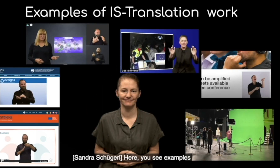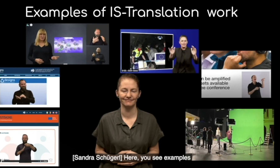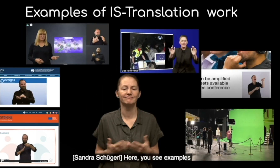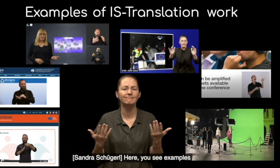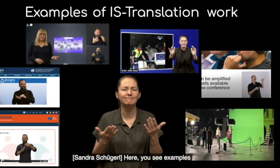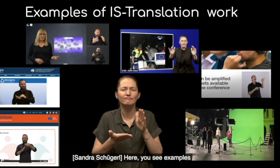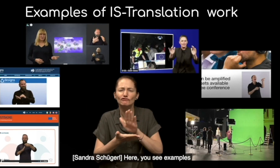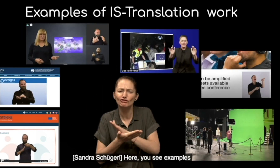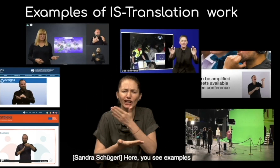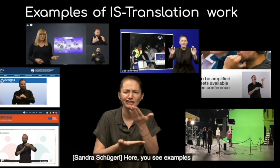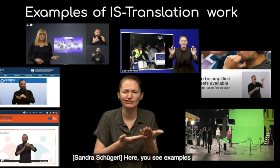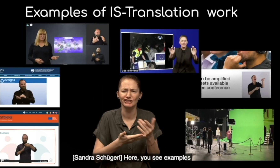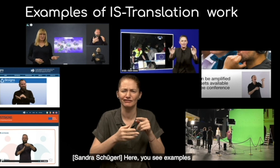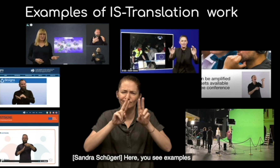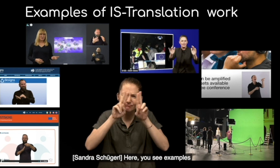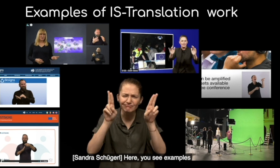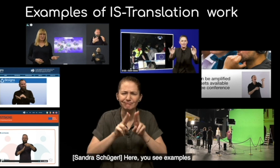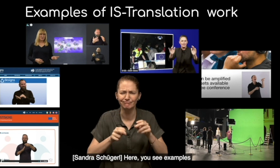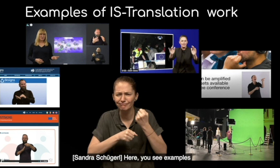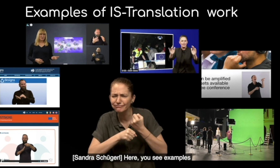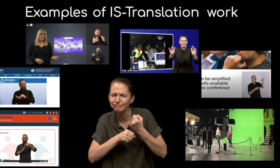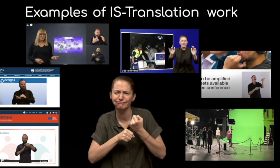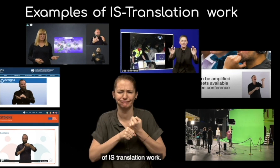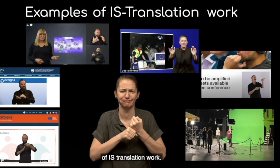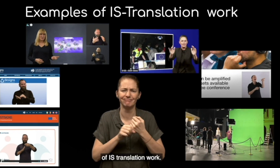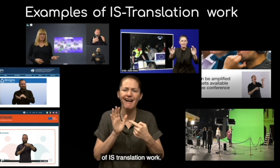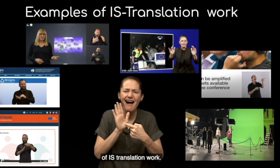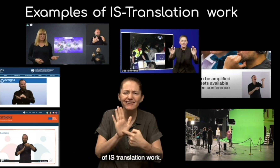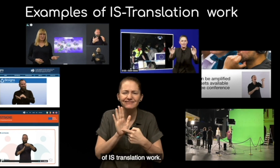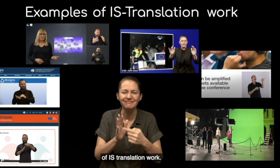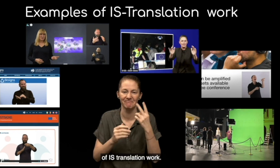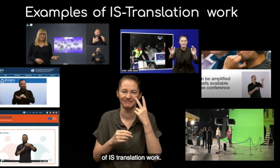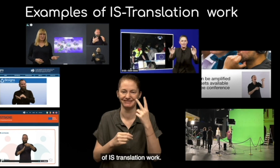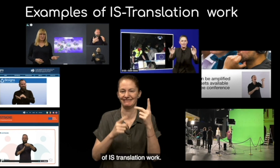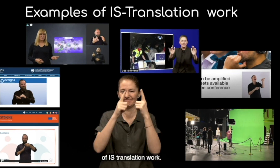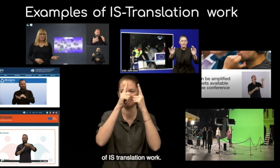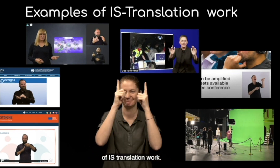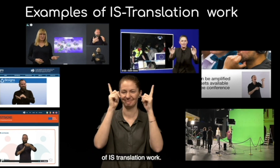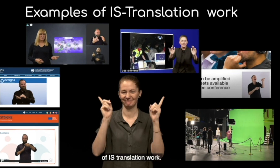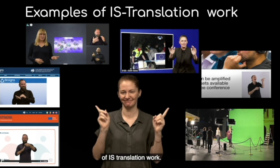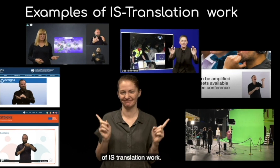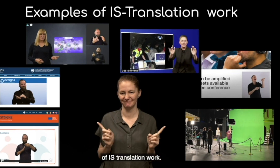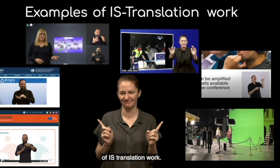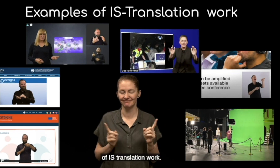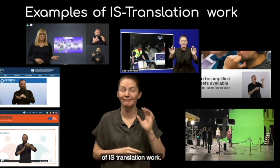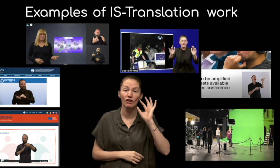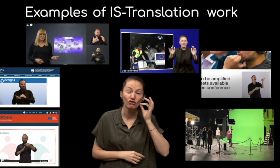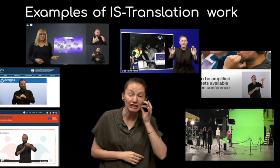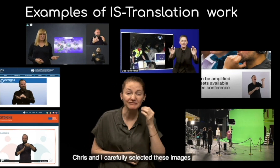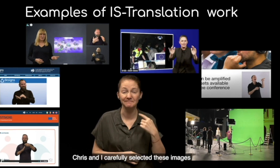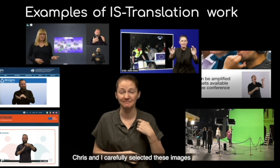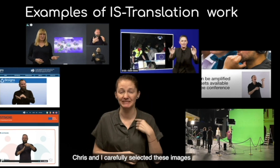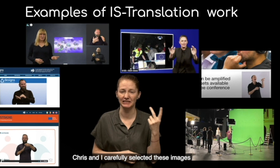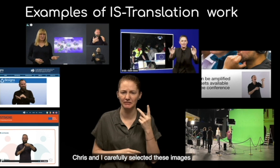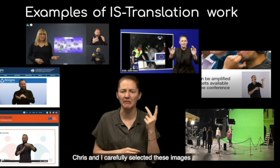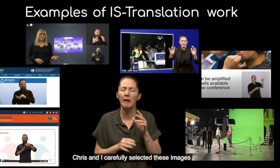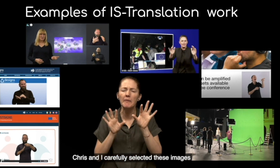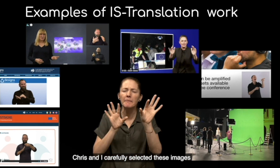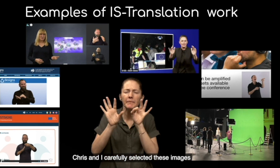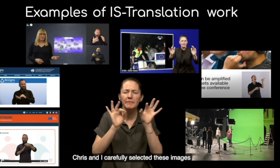Here you see examples of IS translation work. Chris and I have carefully selected these images to give you a sense of our work. If I